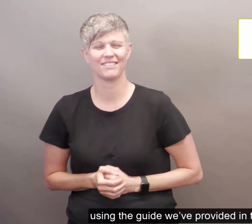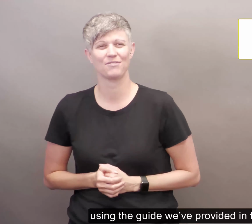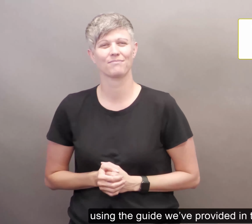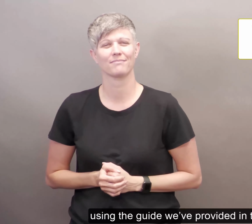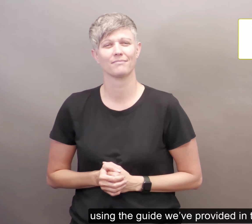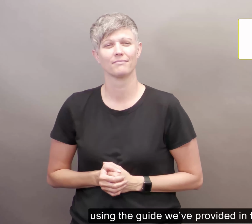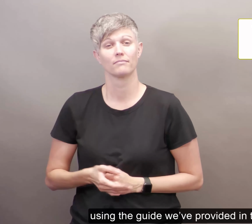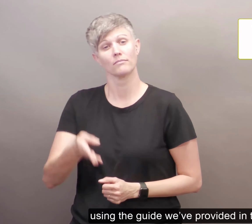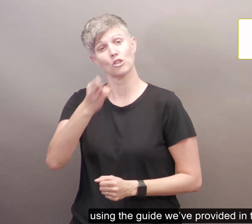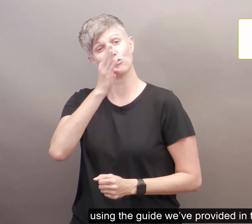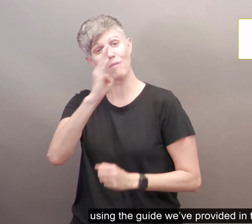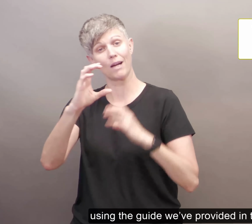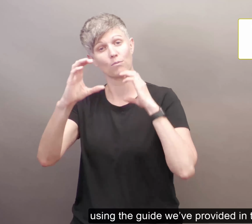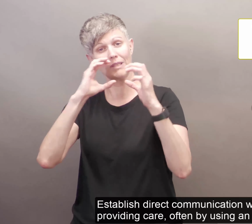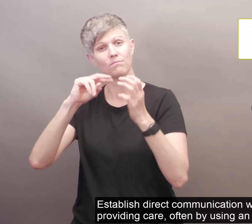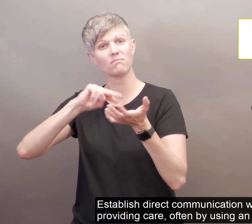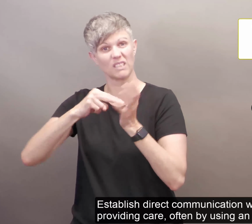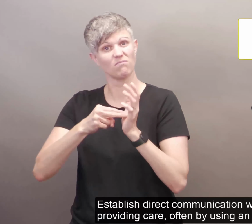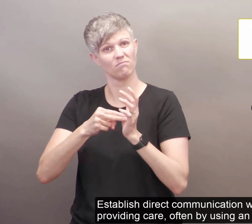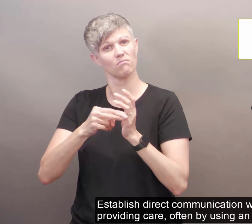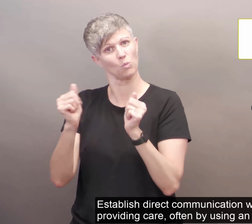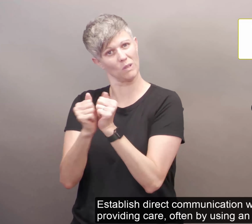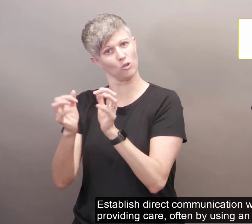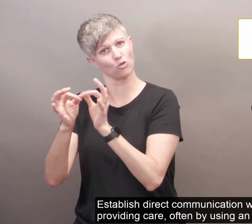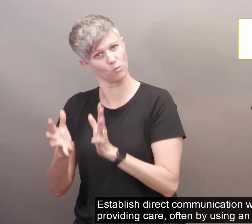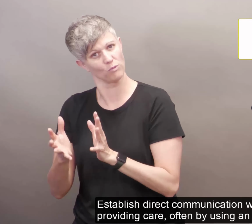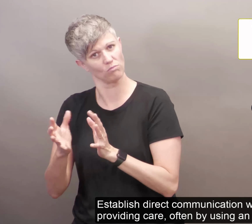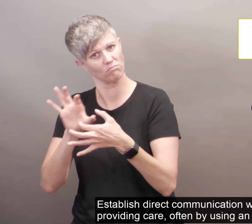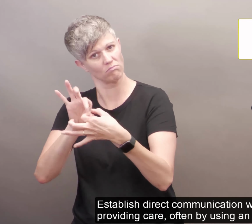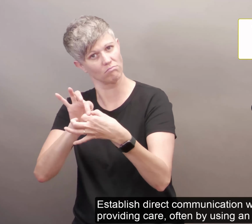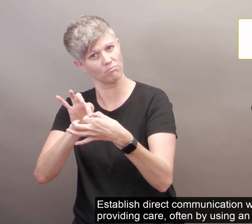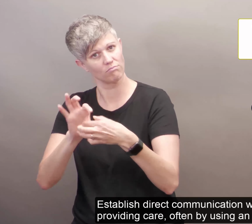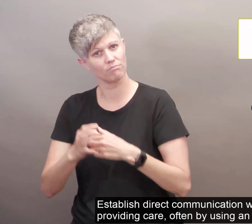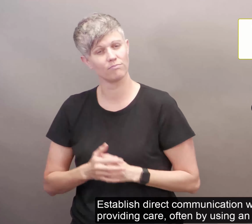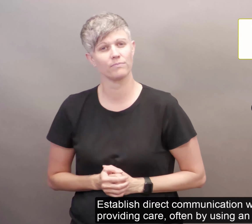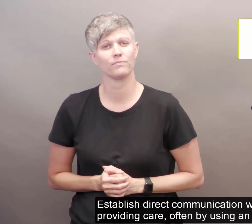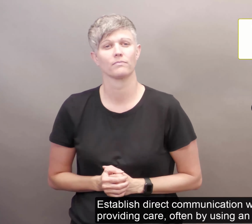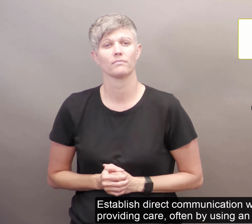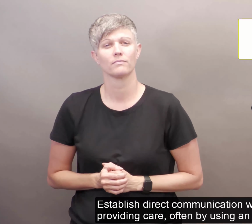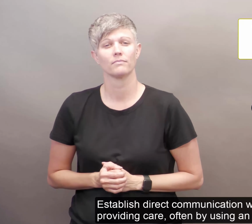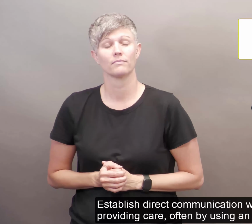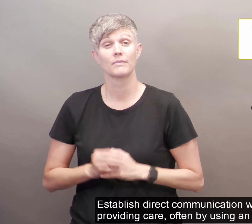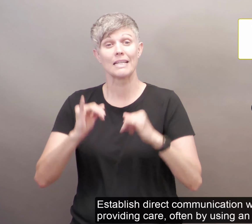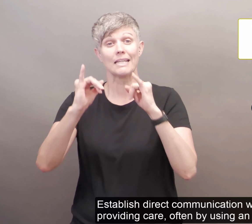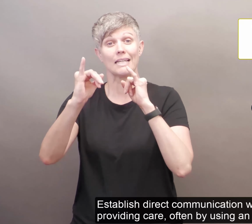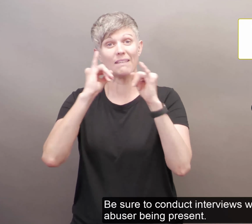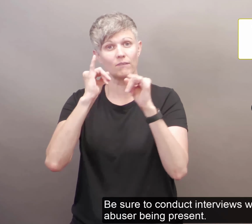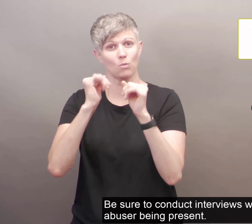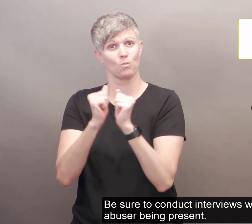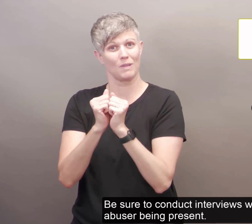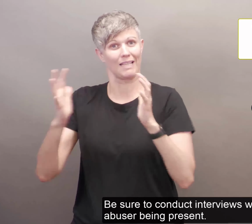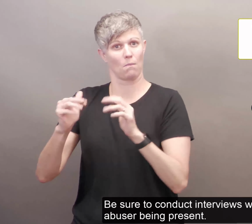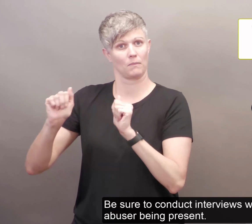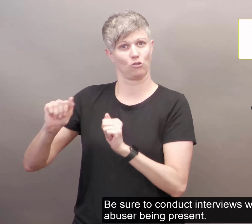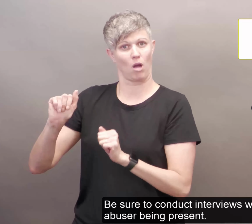we've provided in this training. Establish direct communication when providing care, often by using an interpreter. Be sure